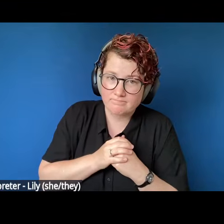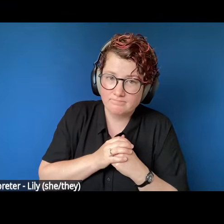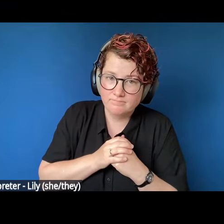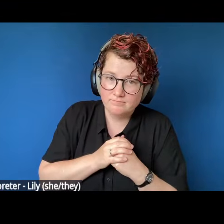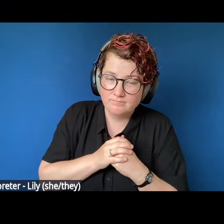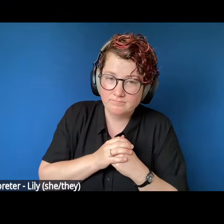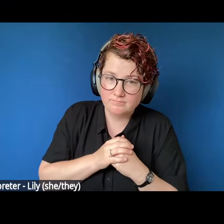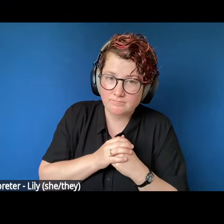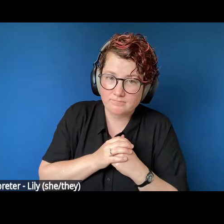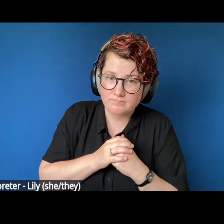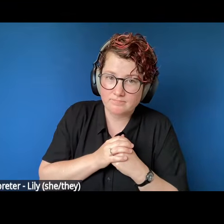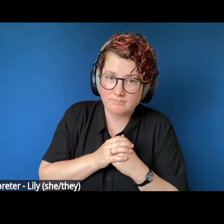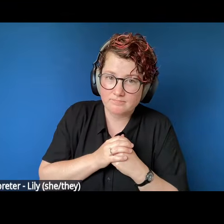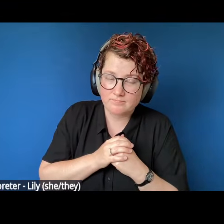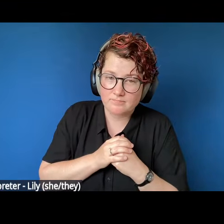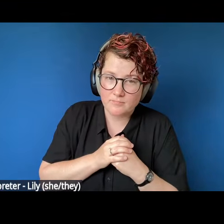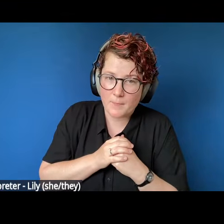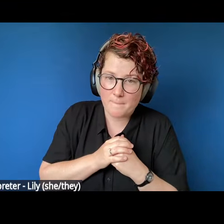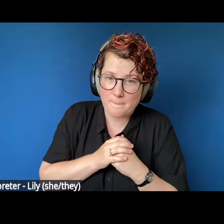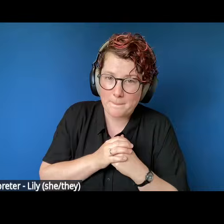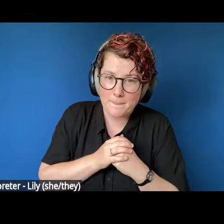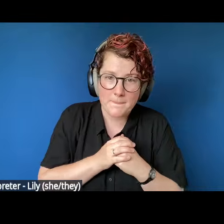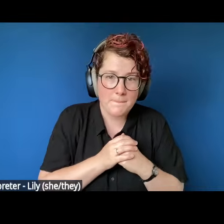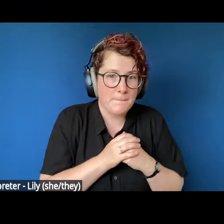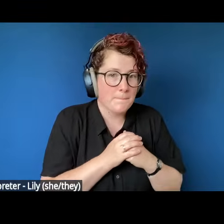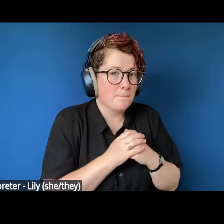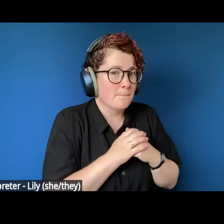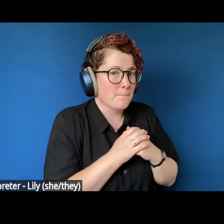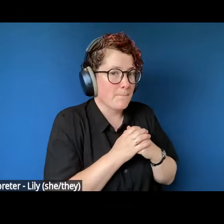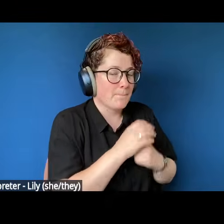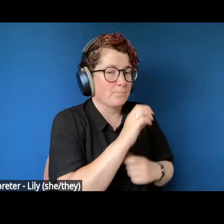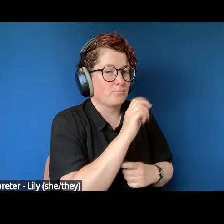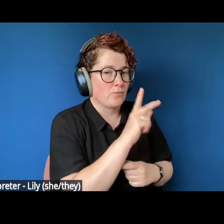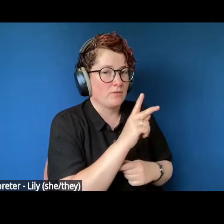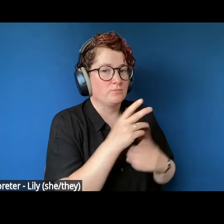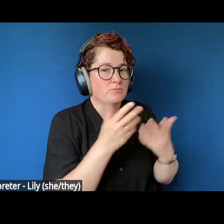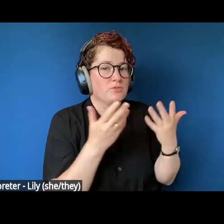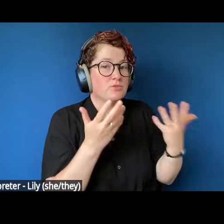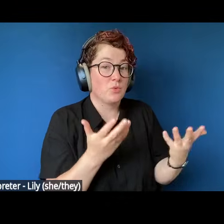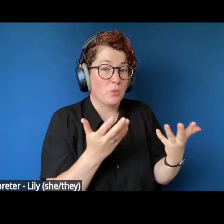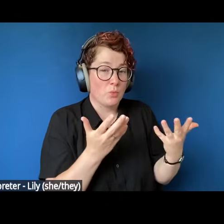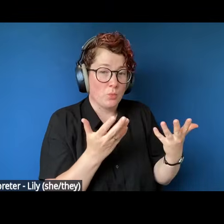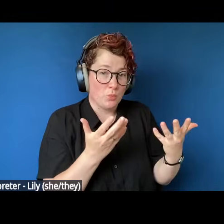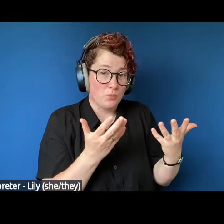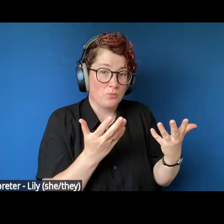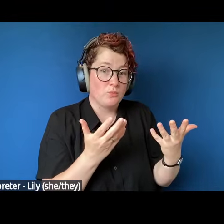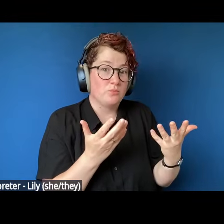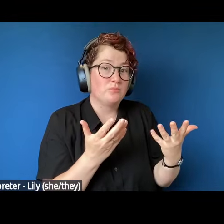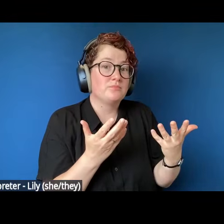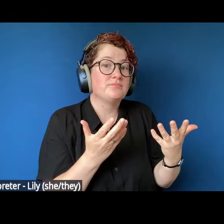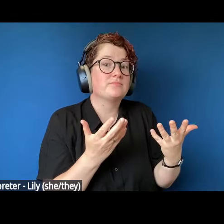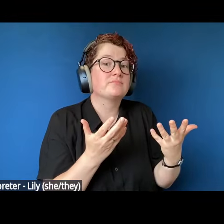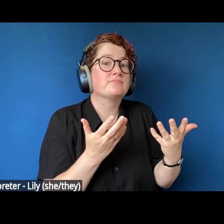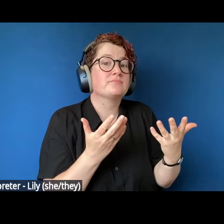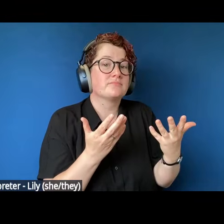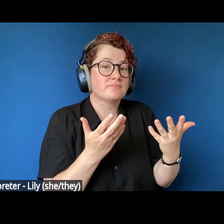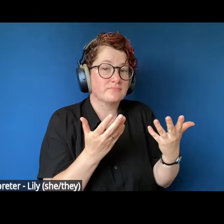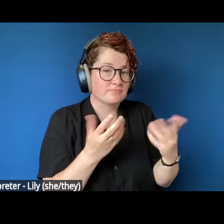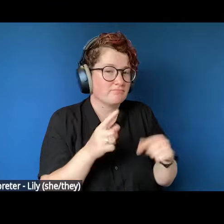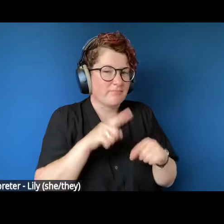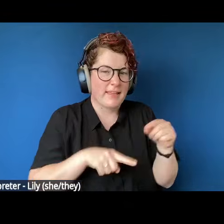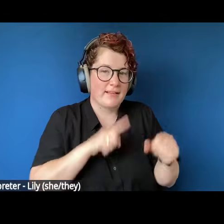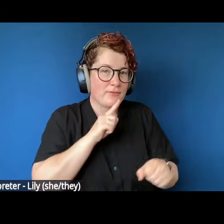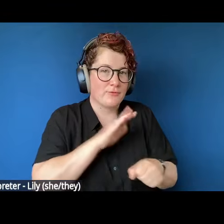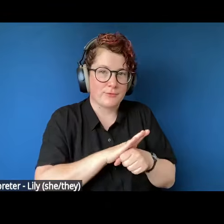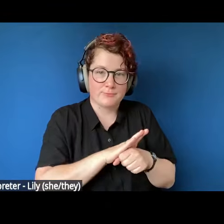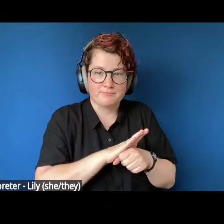here. Can't confirm that. Okay, so in light of the fact that it can't be confirmed